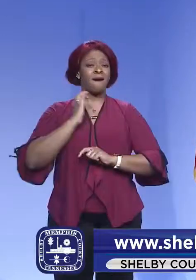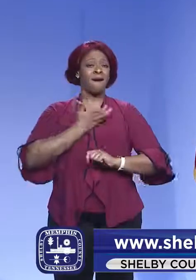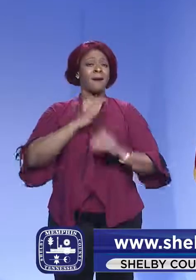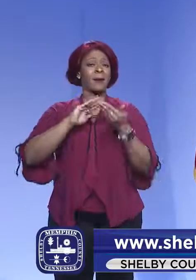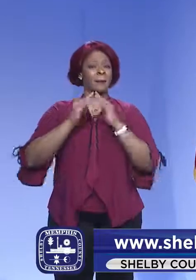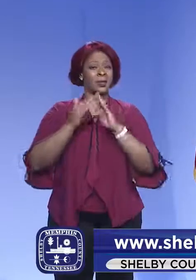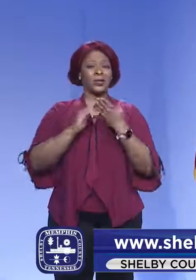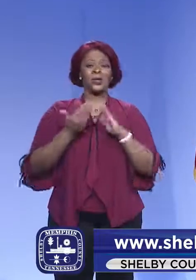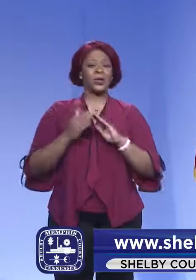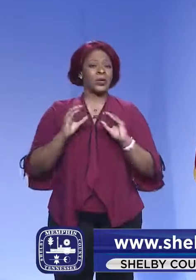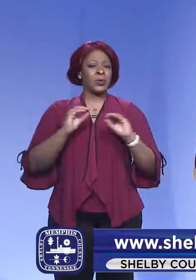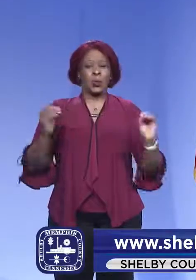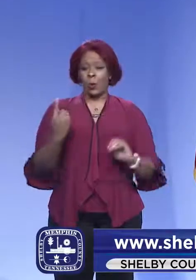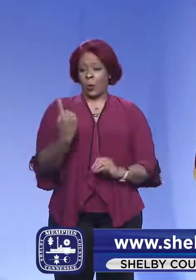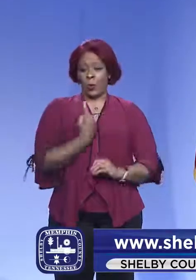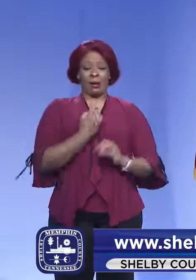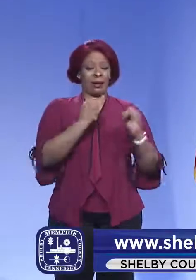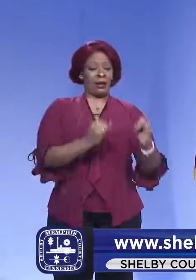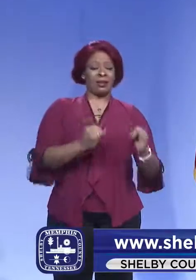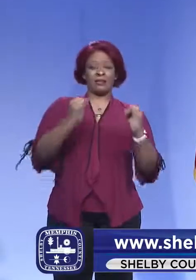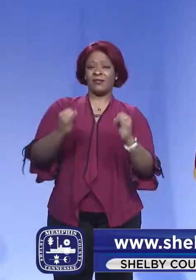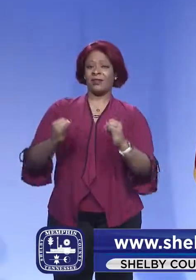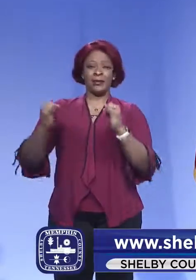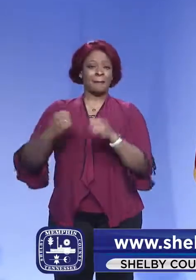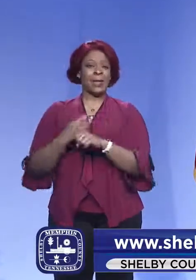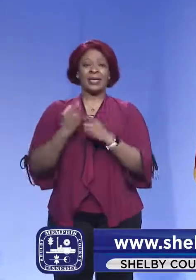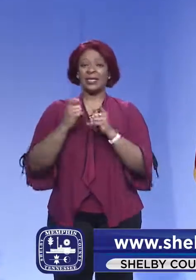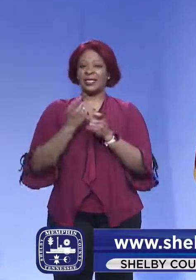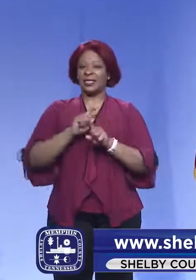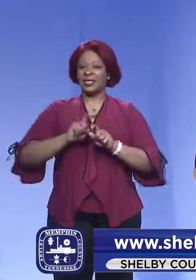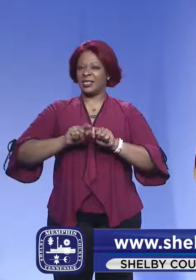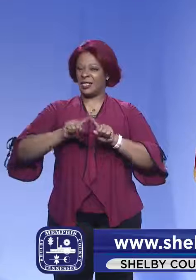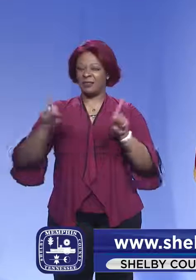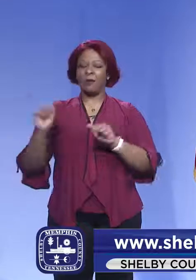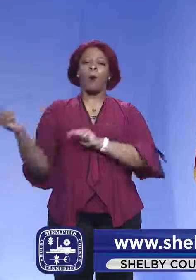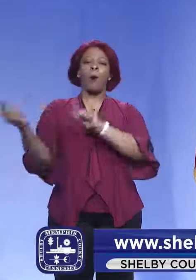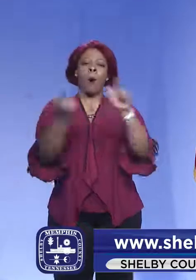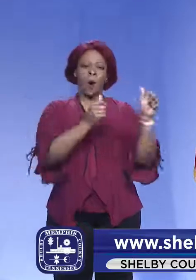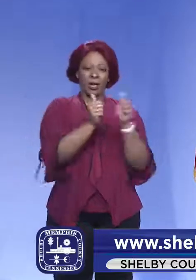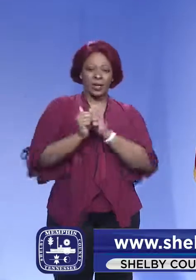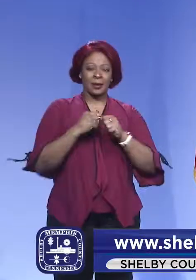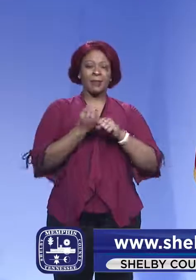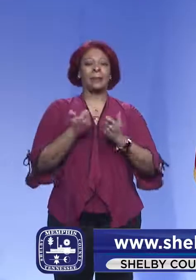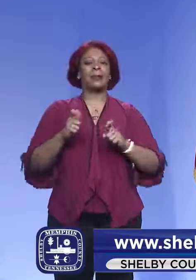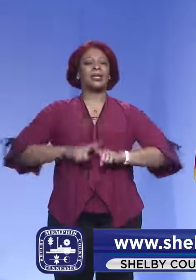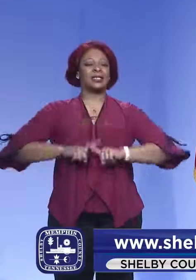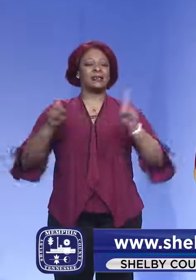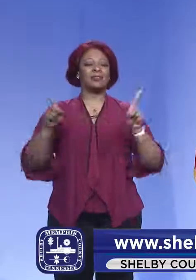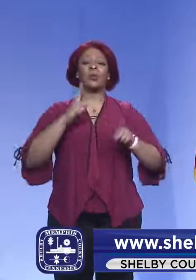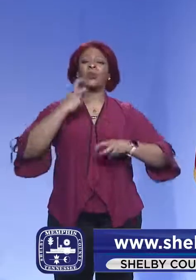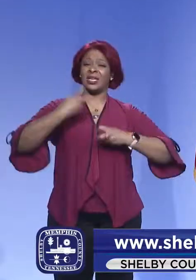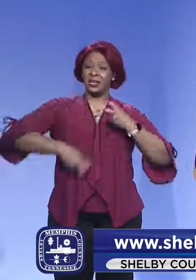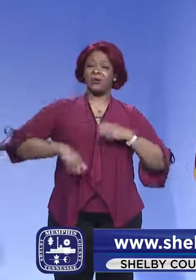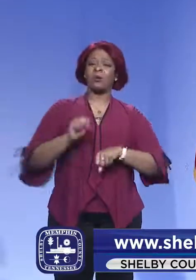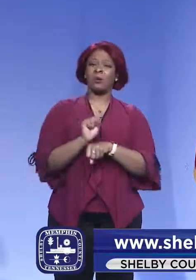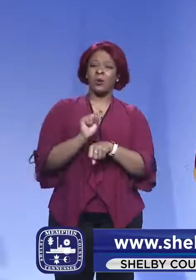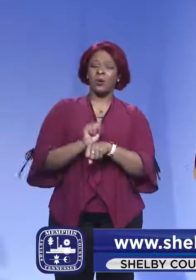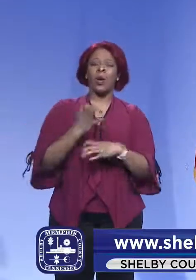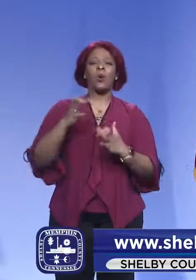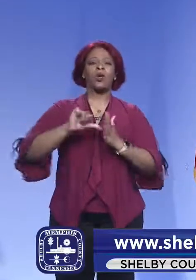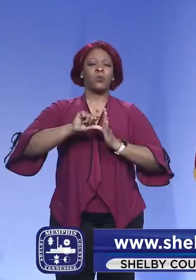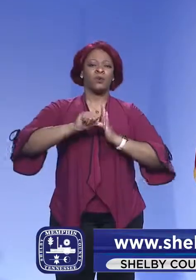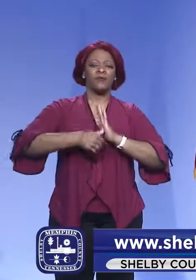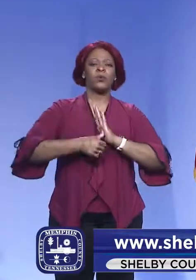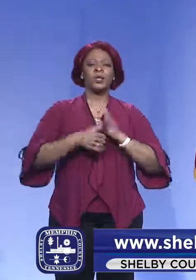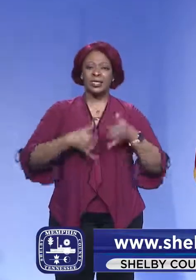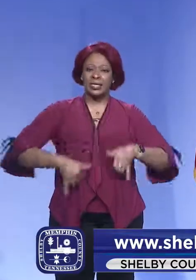community. No one of us individually has made a difference. We've all done this. It's been very difficult work. But I want to reinforce